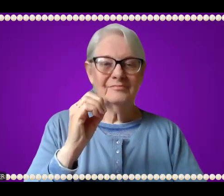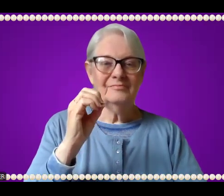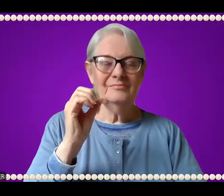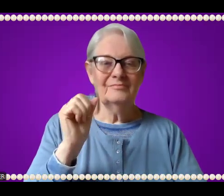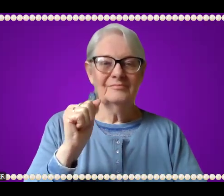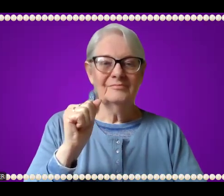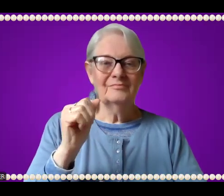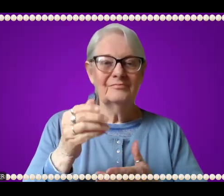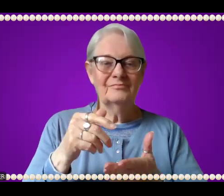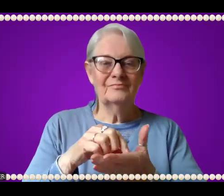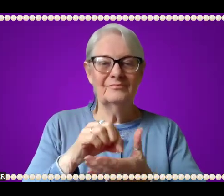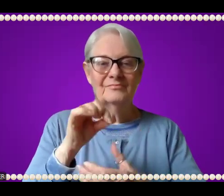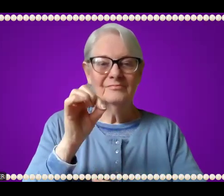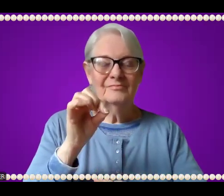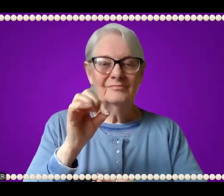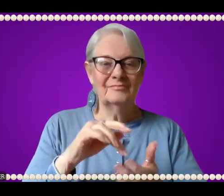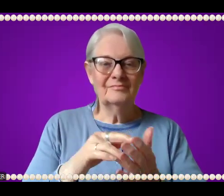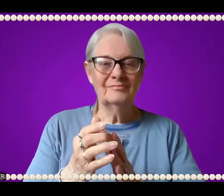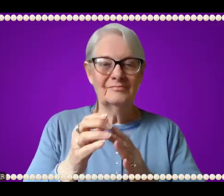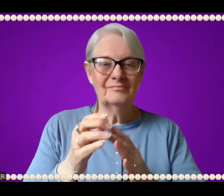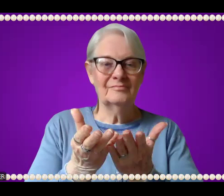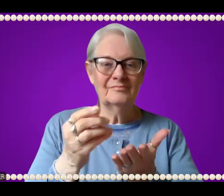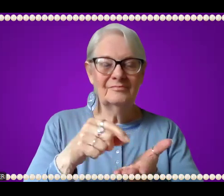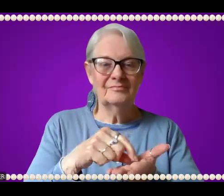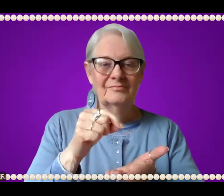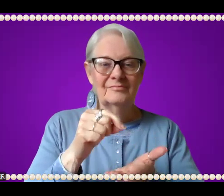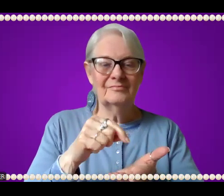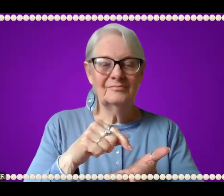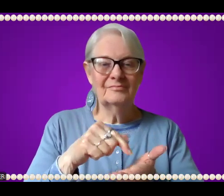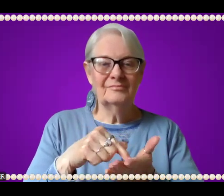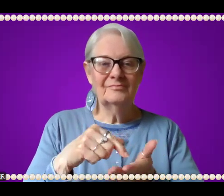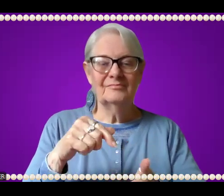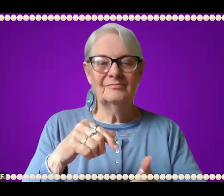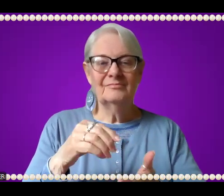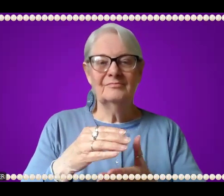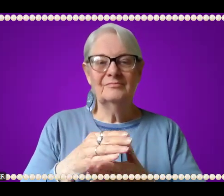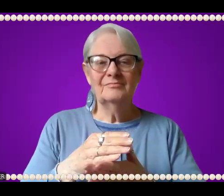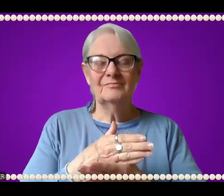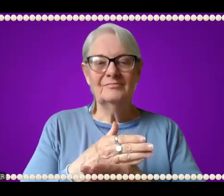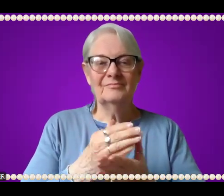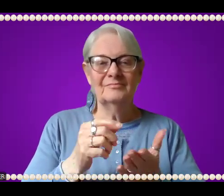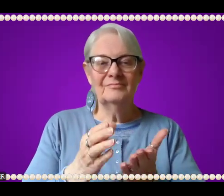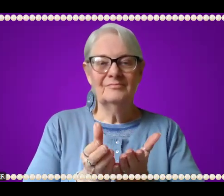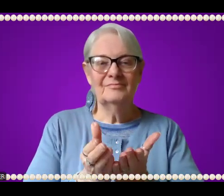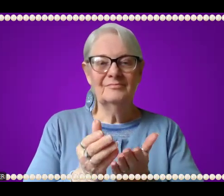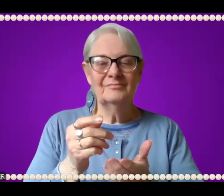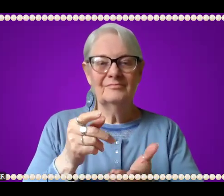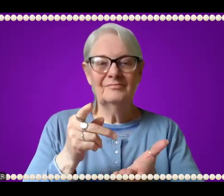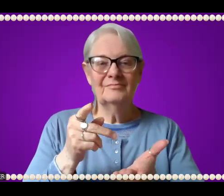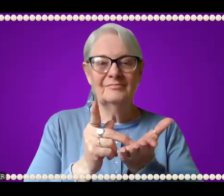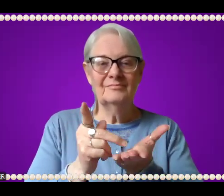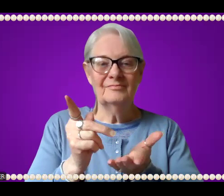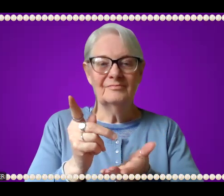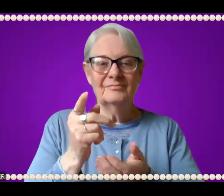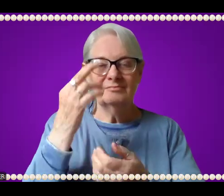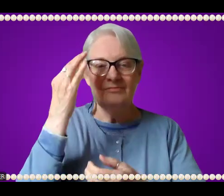that actually coincide with some of the letters of the alphabet and some of the books of the Bible. For K, Lux came up with